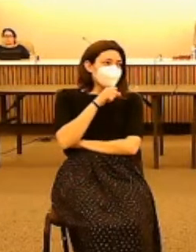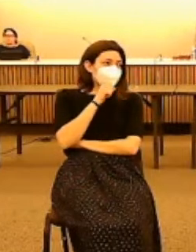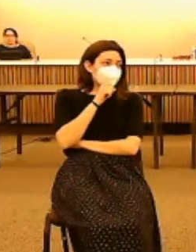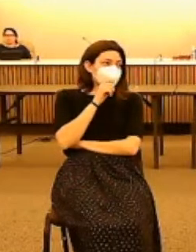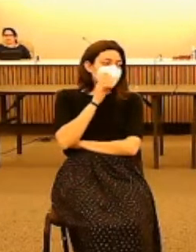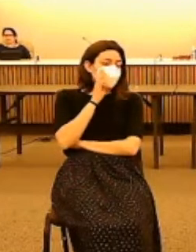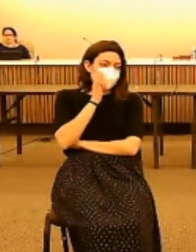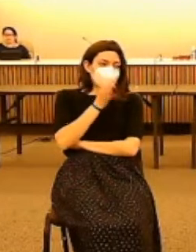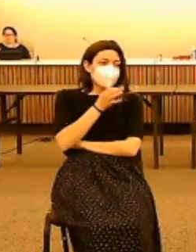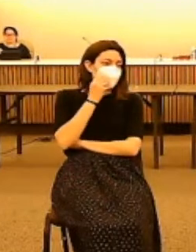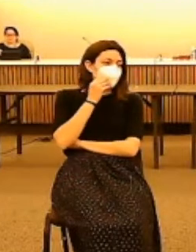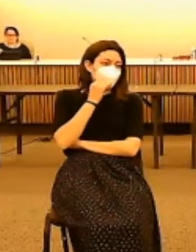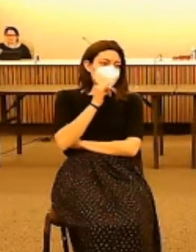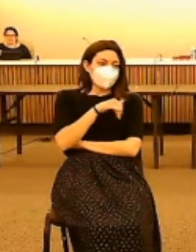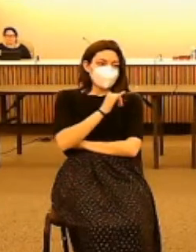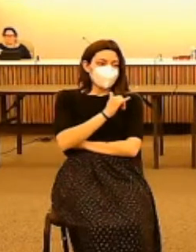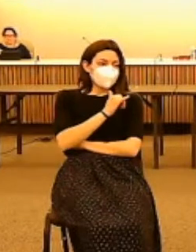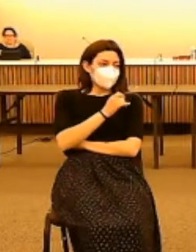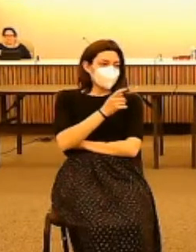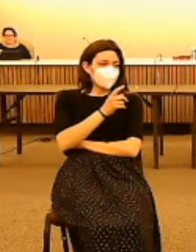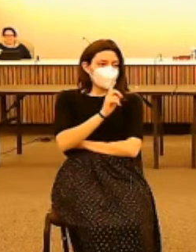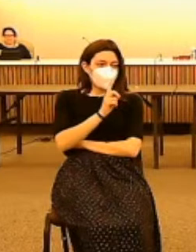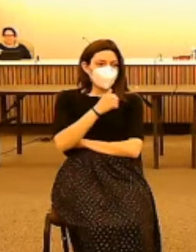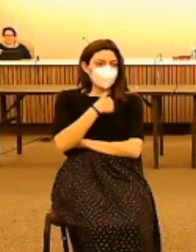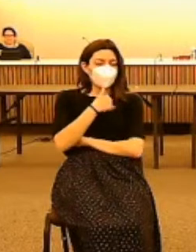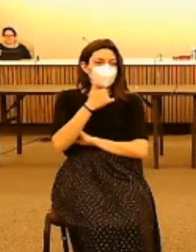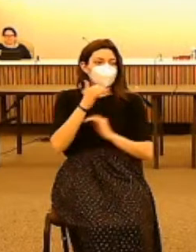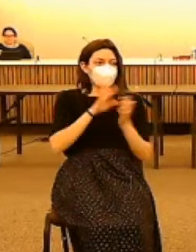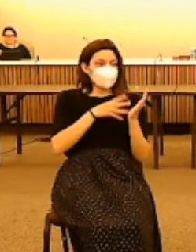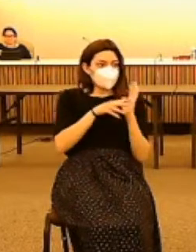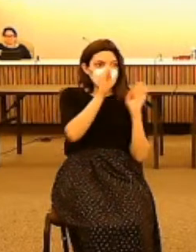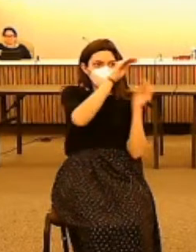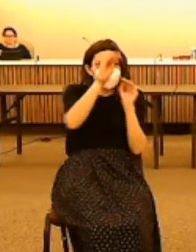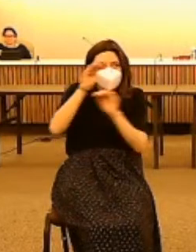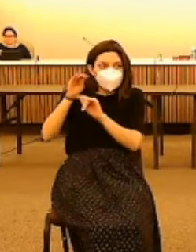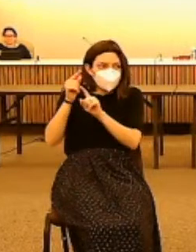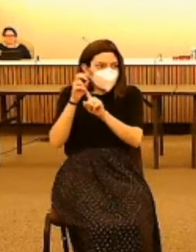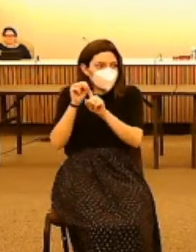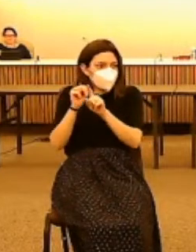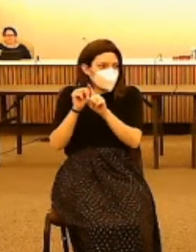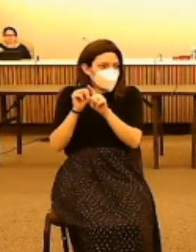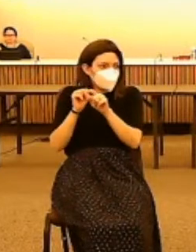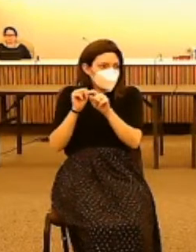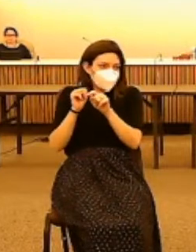Oh, you got power. Yeah, it was down to 5%, so it was in energy save mode.